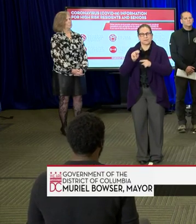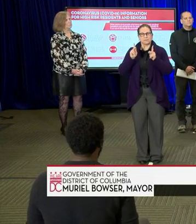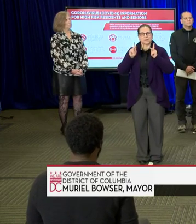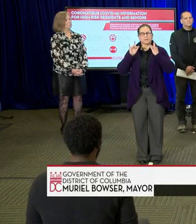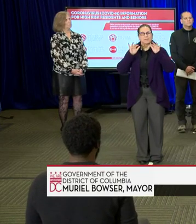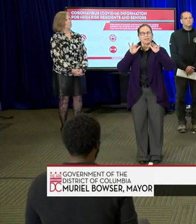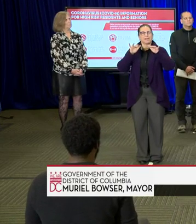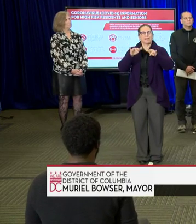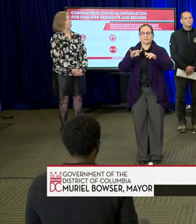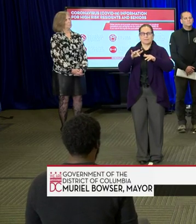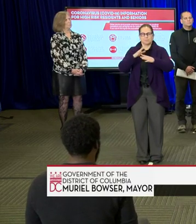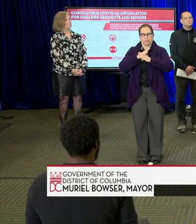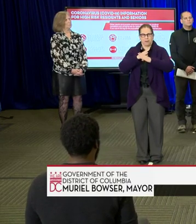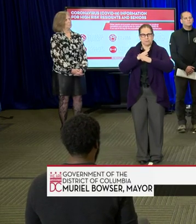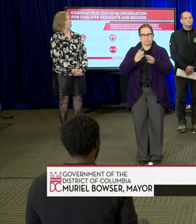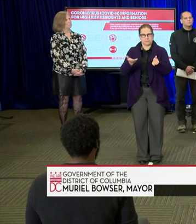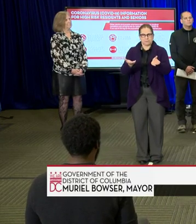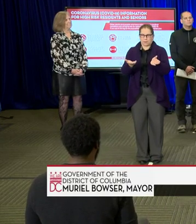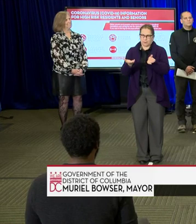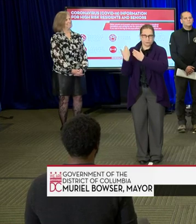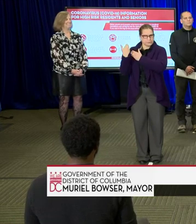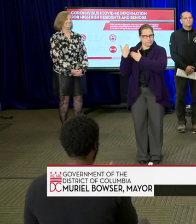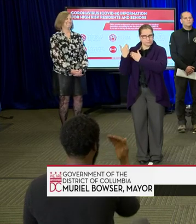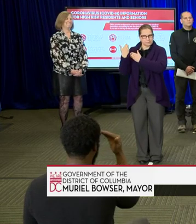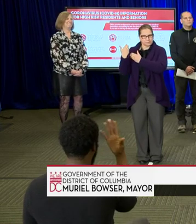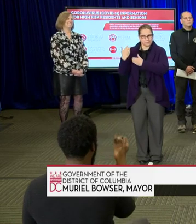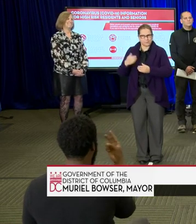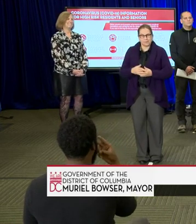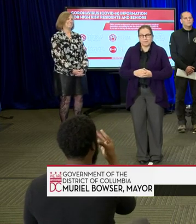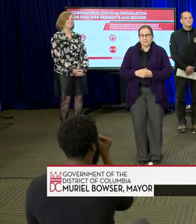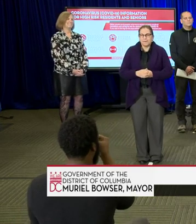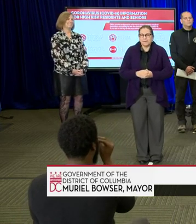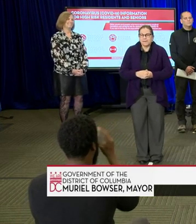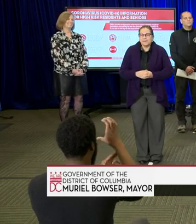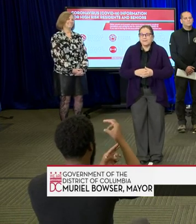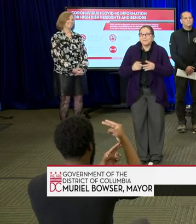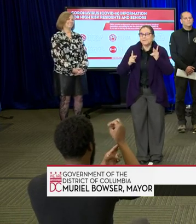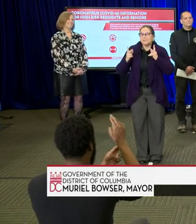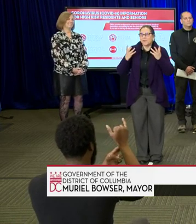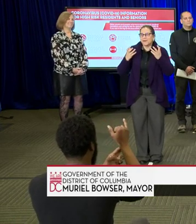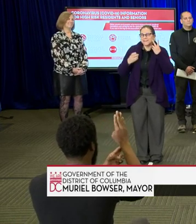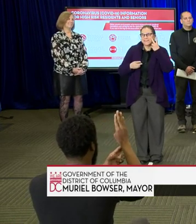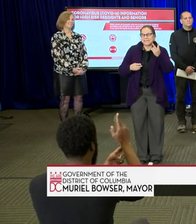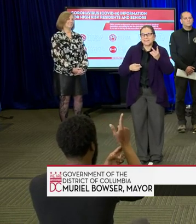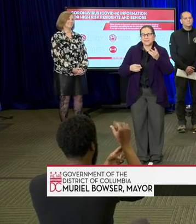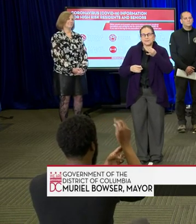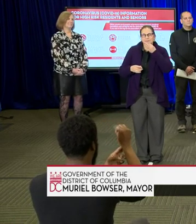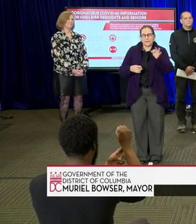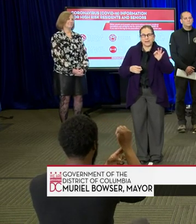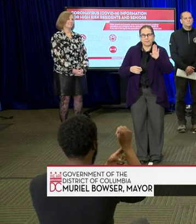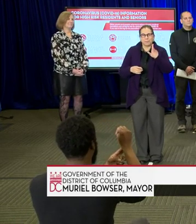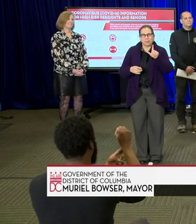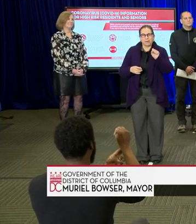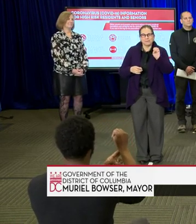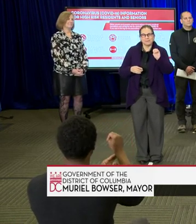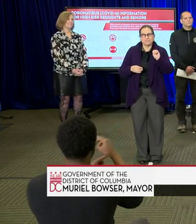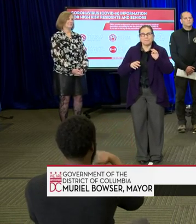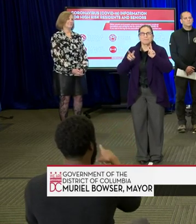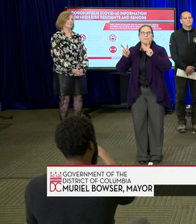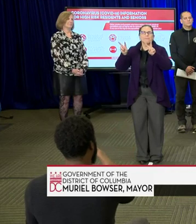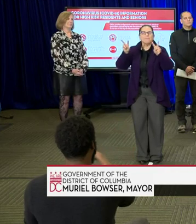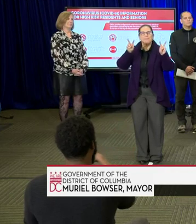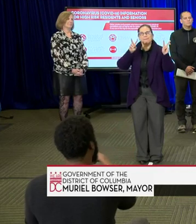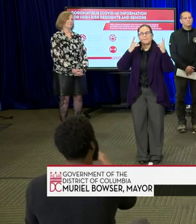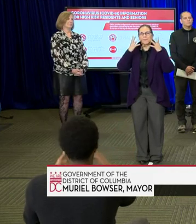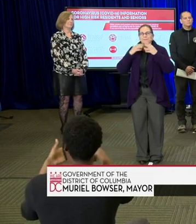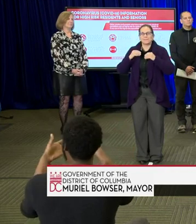love, of course, our cherry blossoms. The festival organizers several weeks ago already canceled